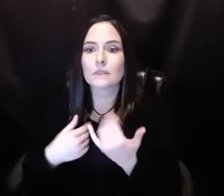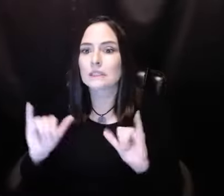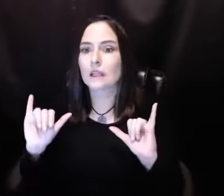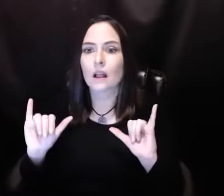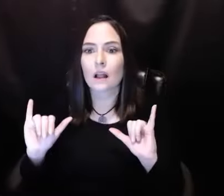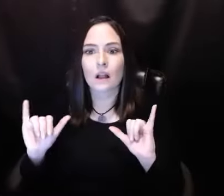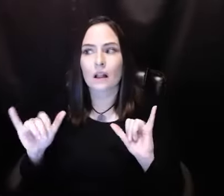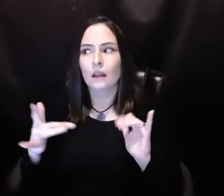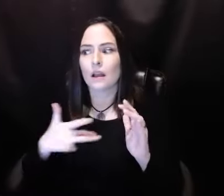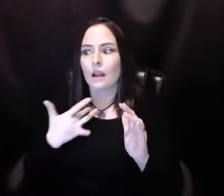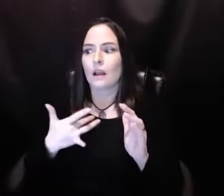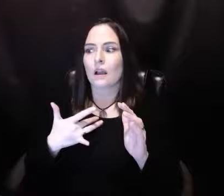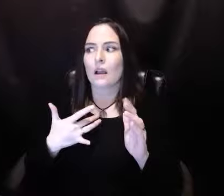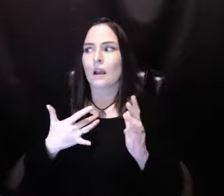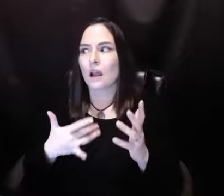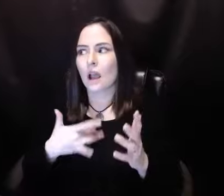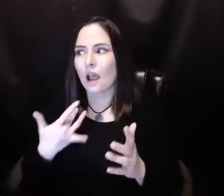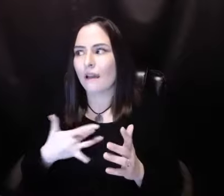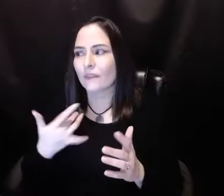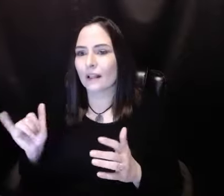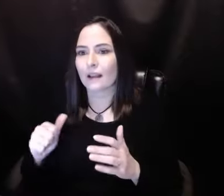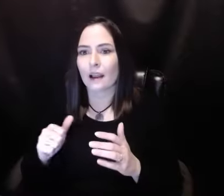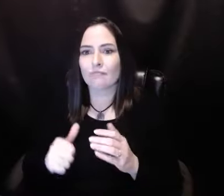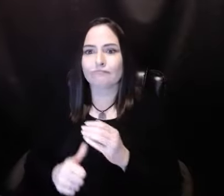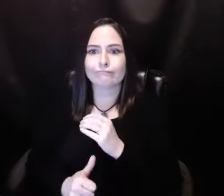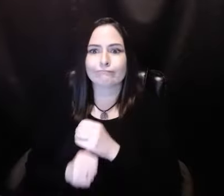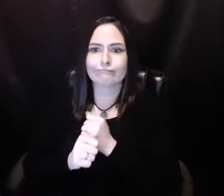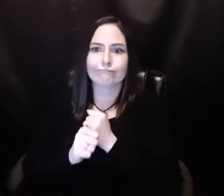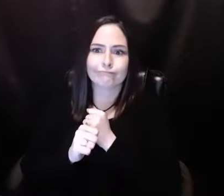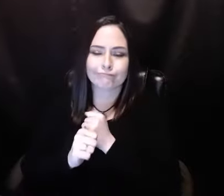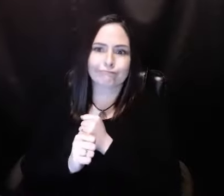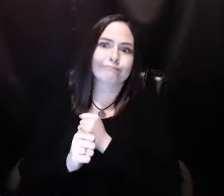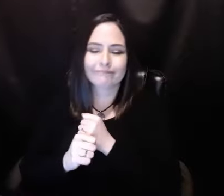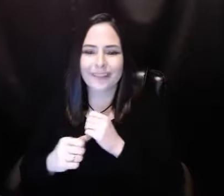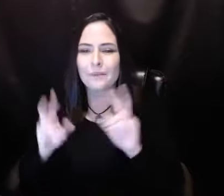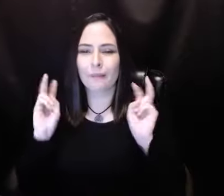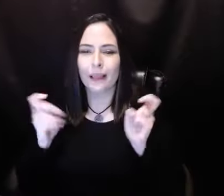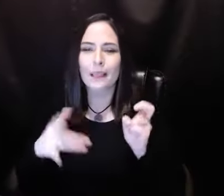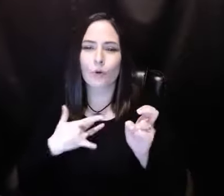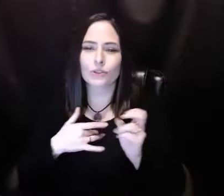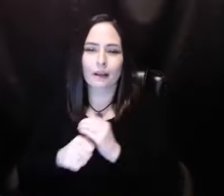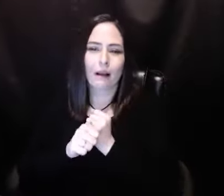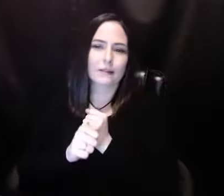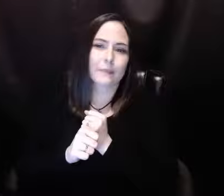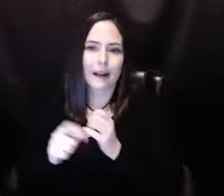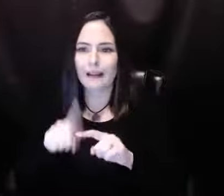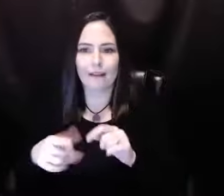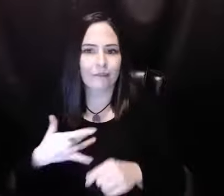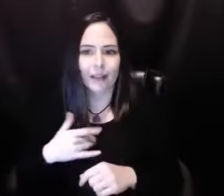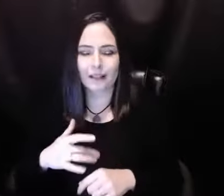And sometimes I am sometimes emotional incontinent. I'm sorry. That's just what it